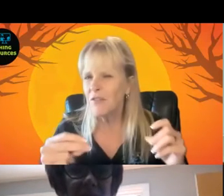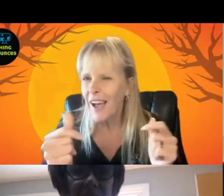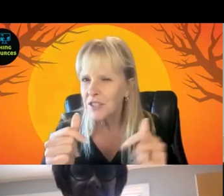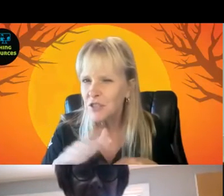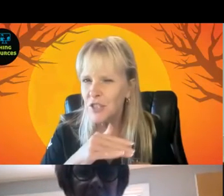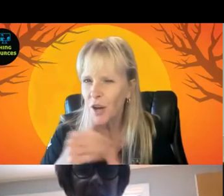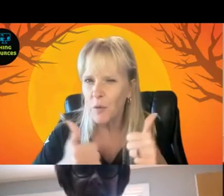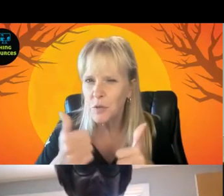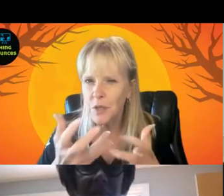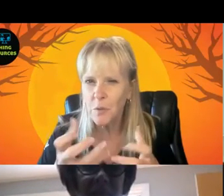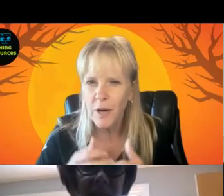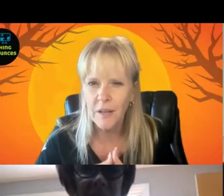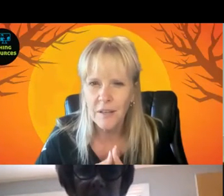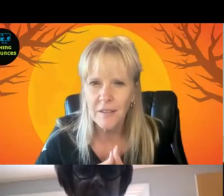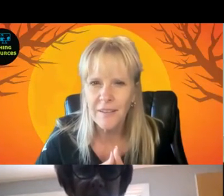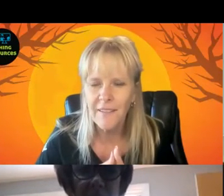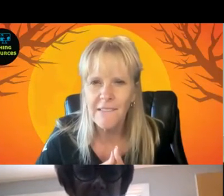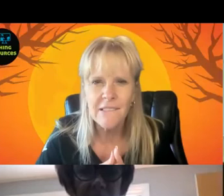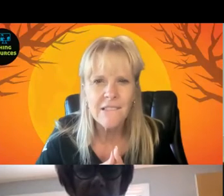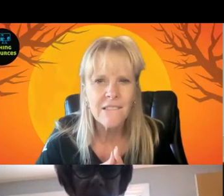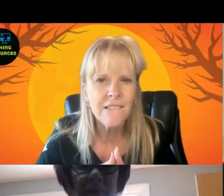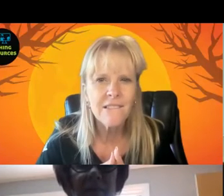Should I do it fast or slow? Which one do you want?